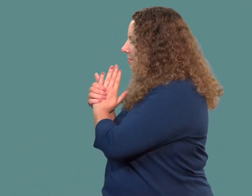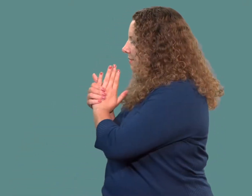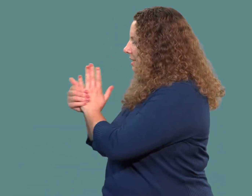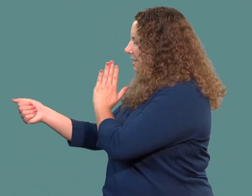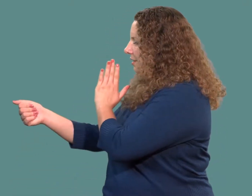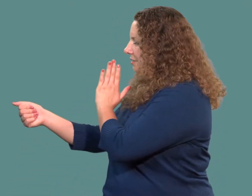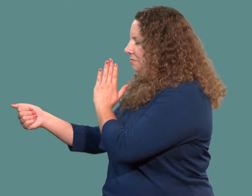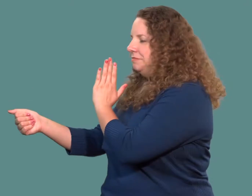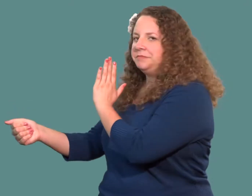skill.